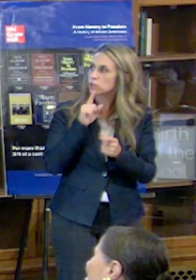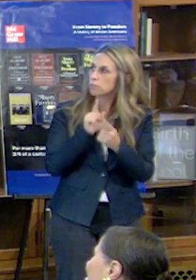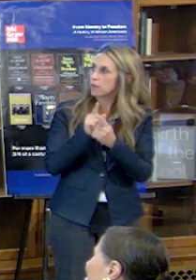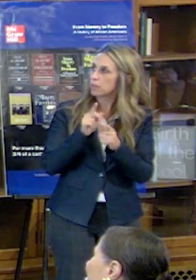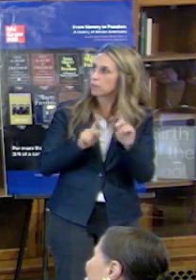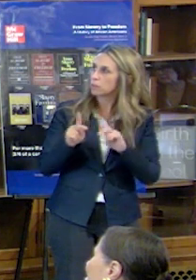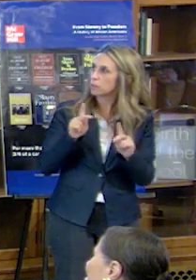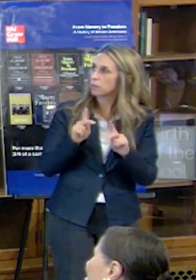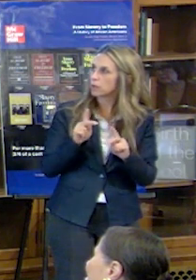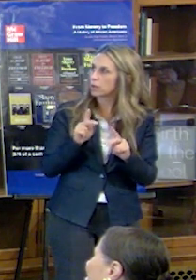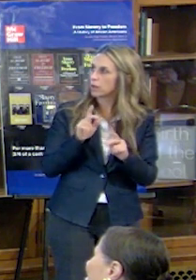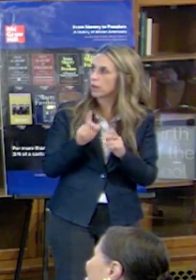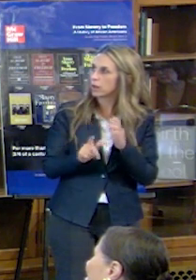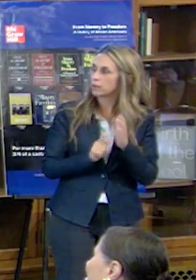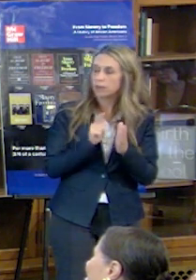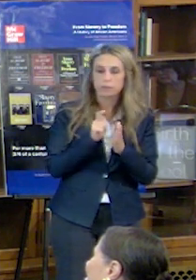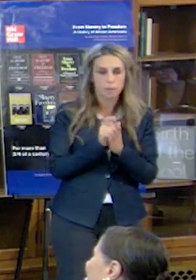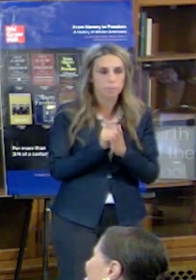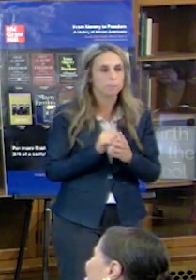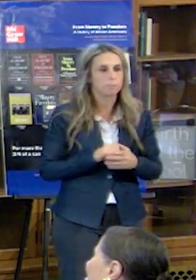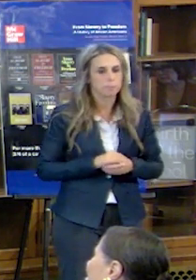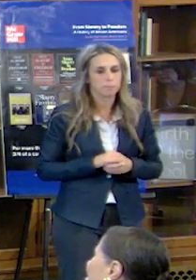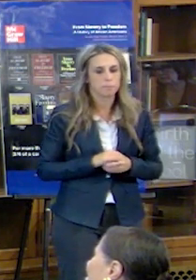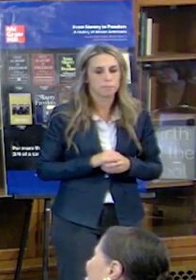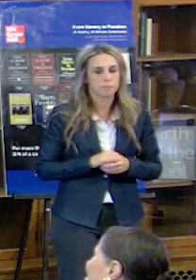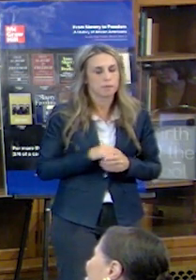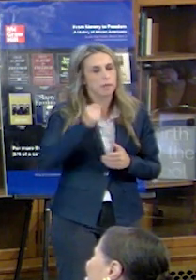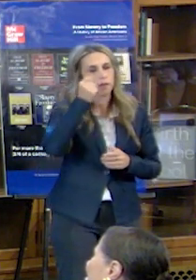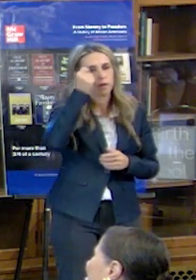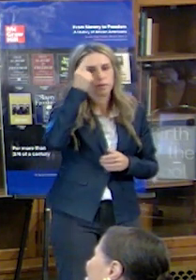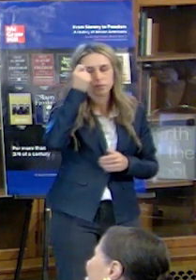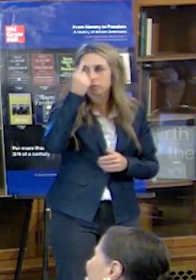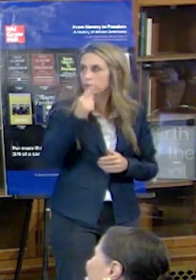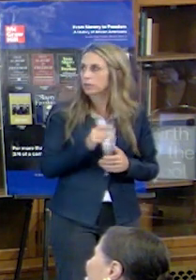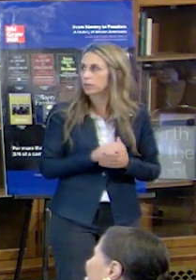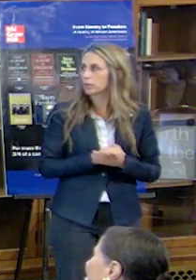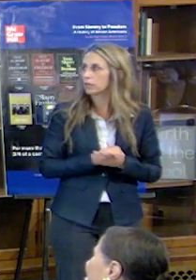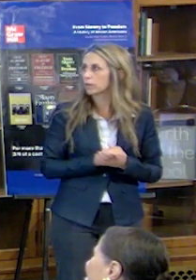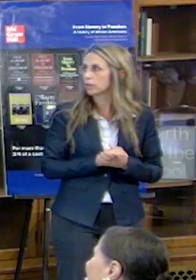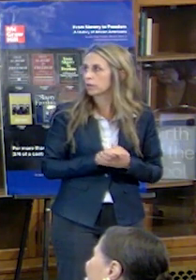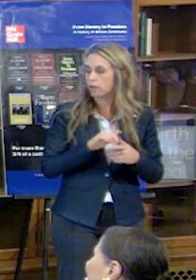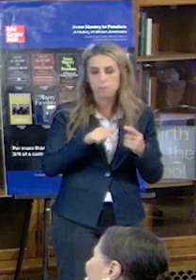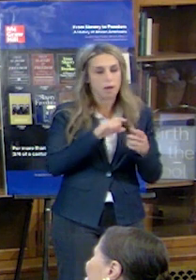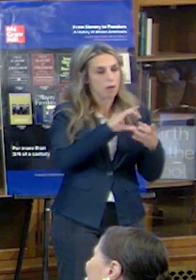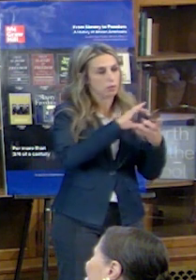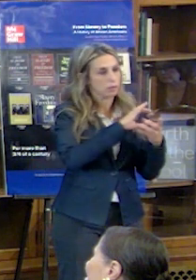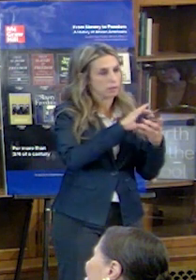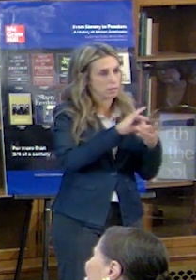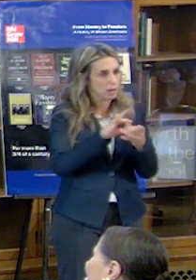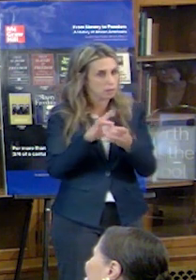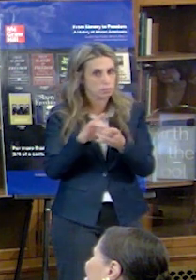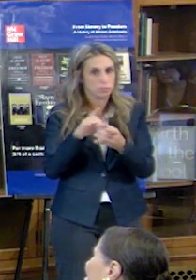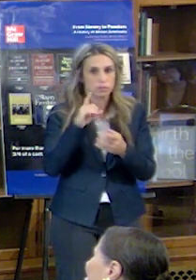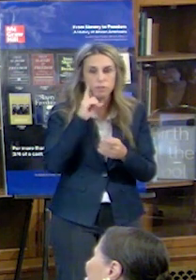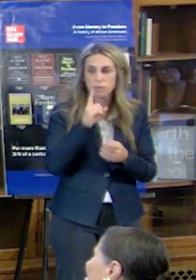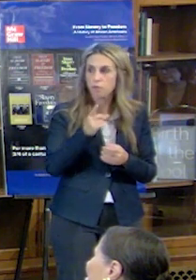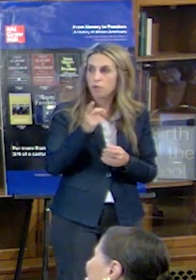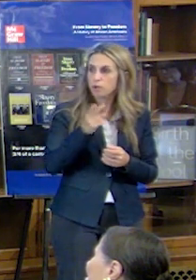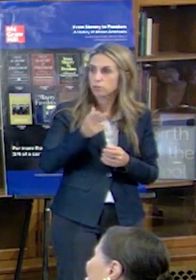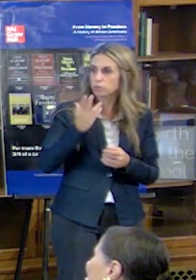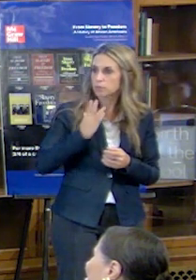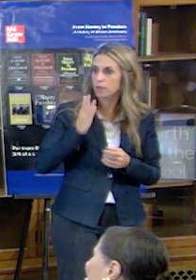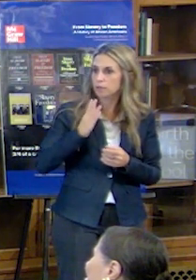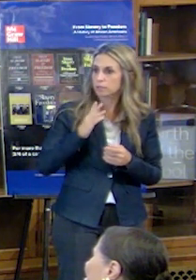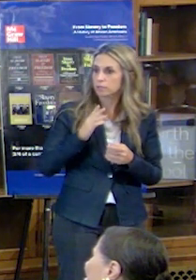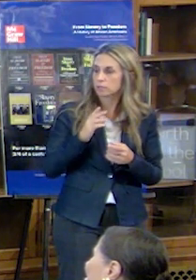the spirit of that and the understanding uh about the connections of historians past that when